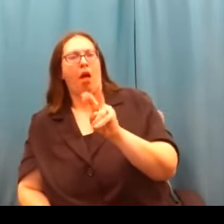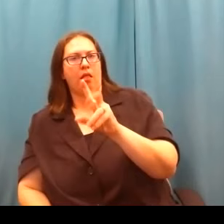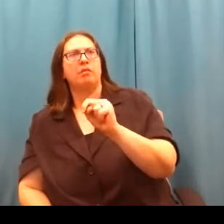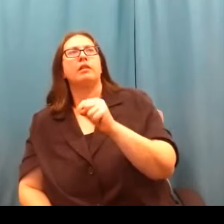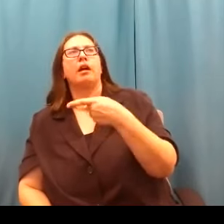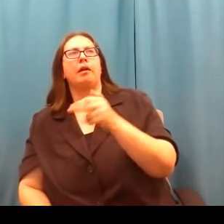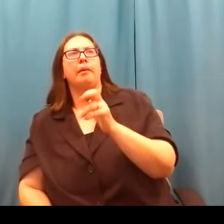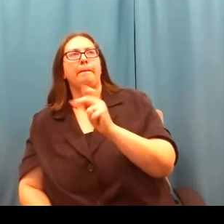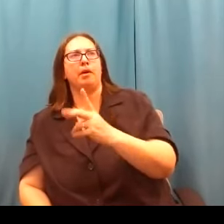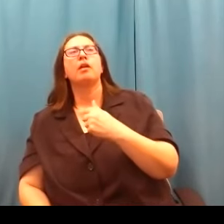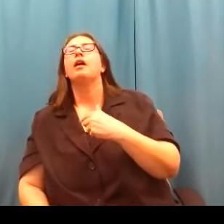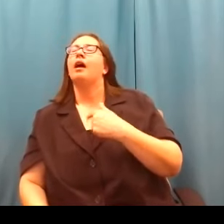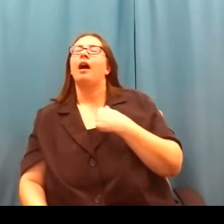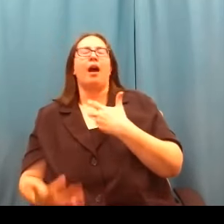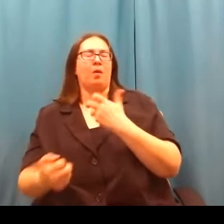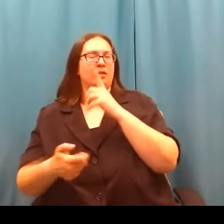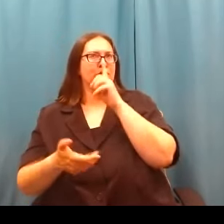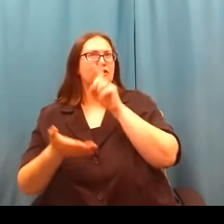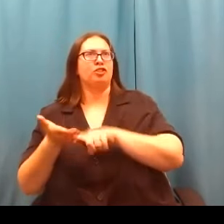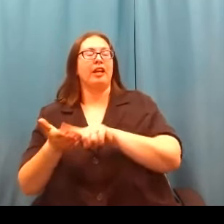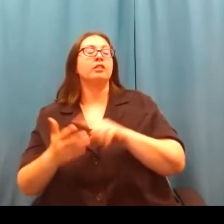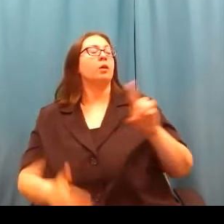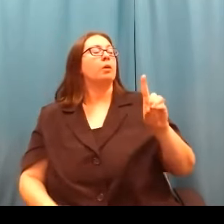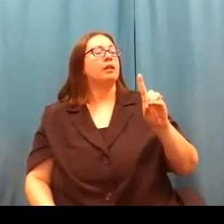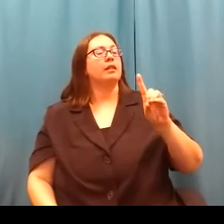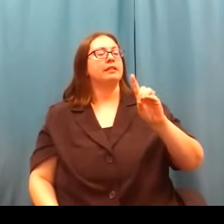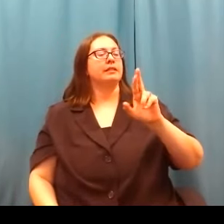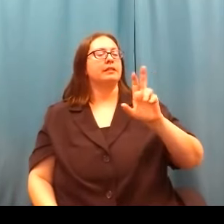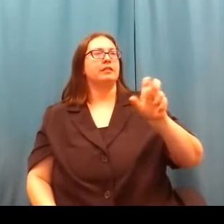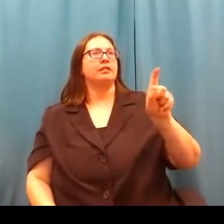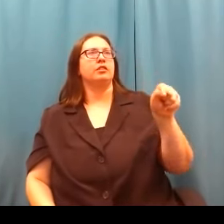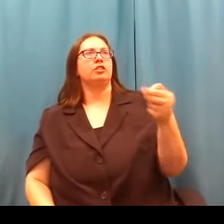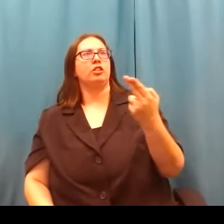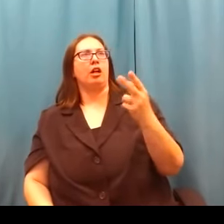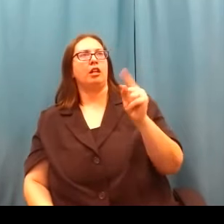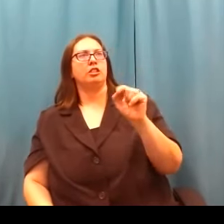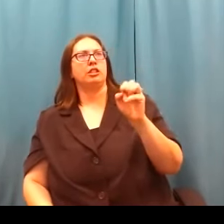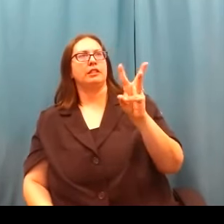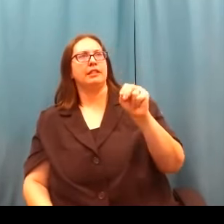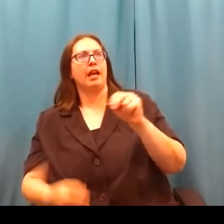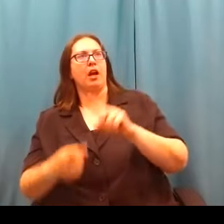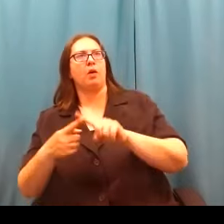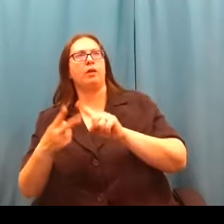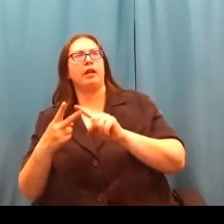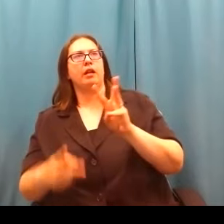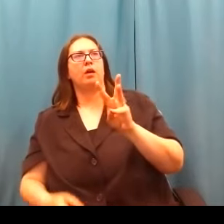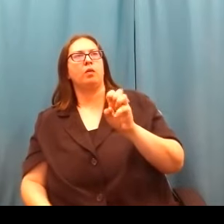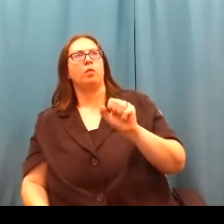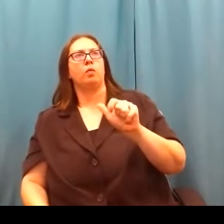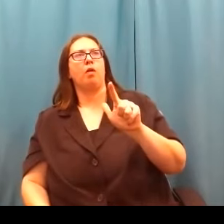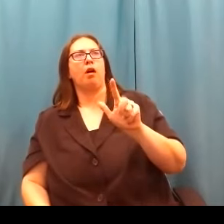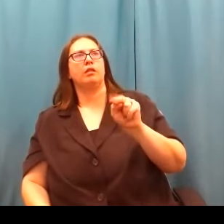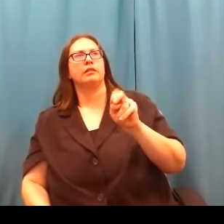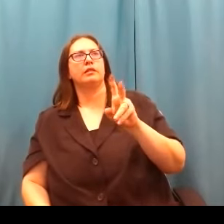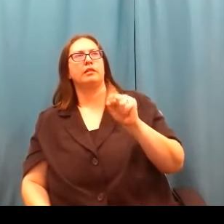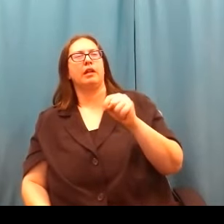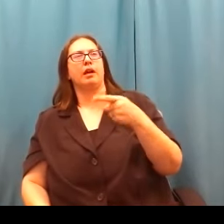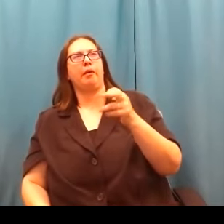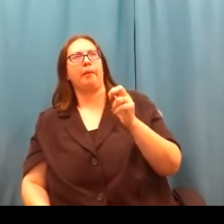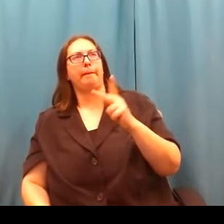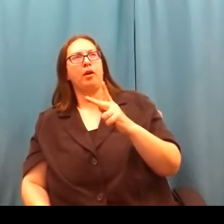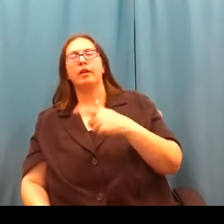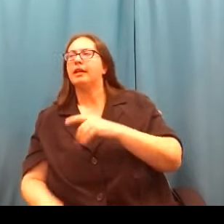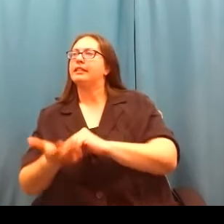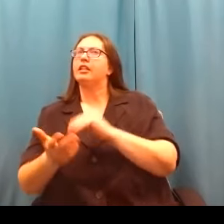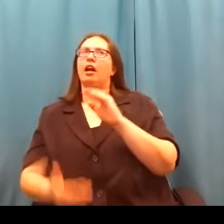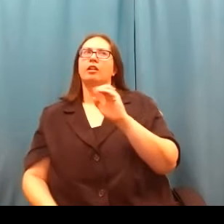wanted to make sure I checked with Dr. Echols. So it's Dutchtown and Walnut Park are the second two neighborhoods. Dr. Echols just